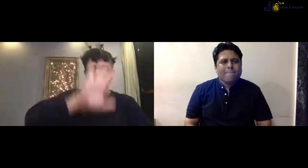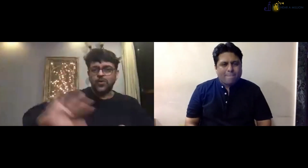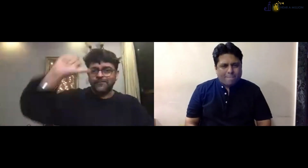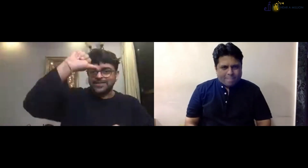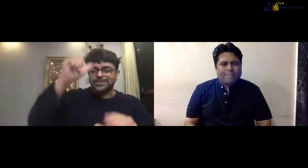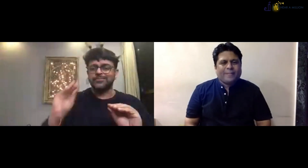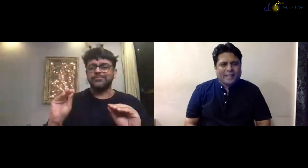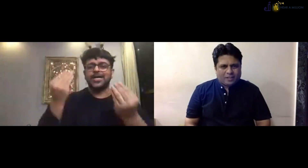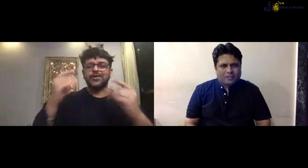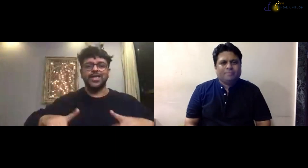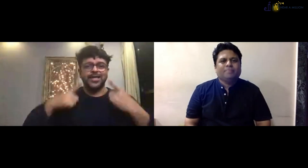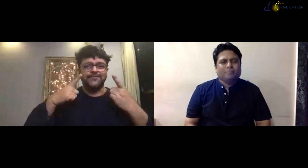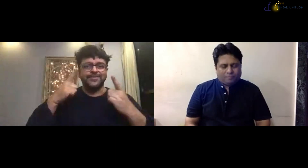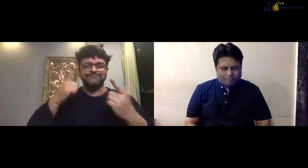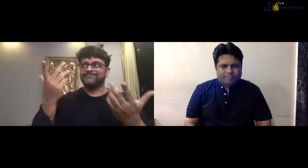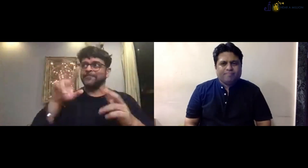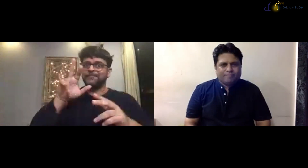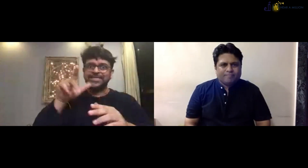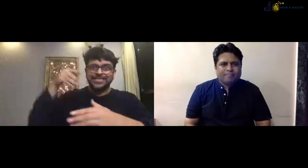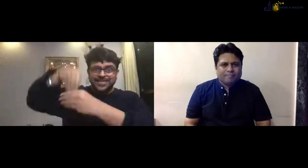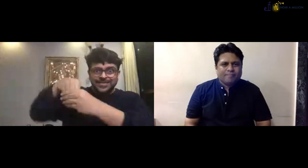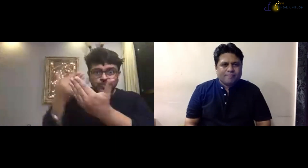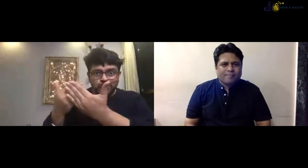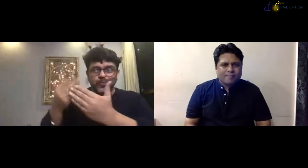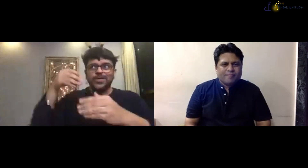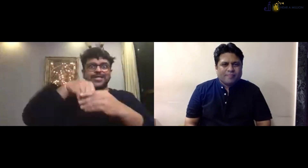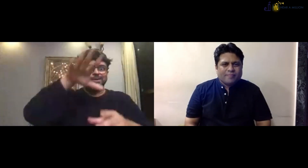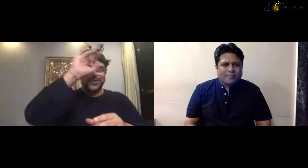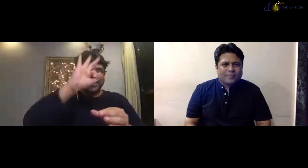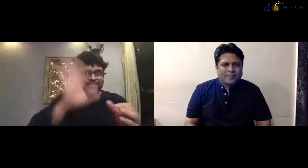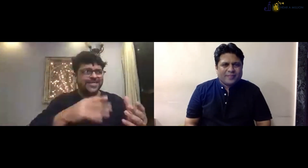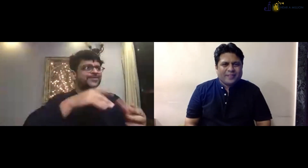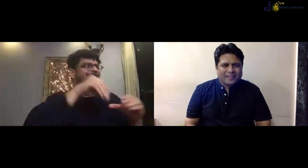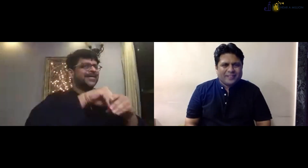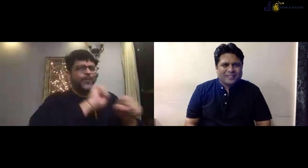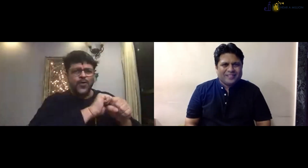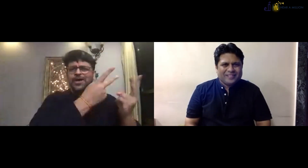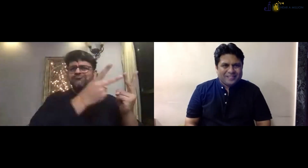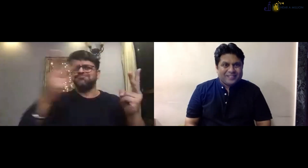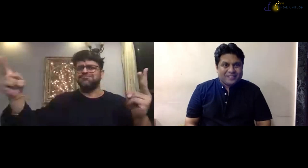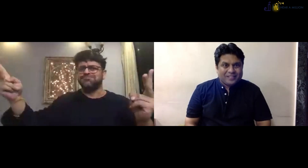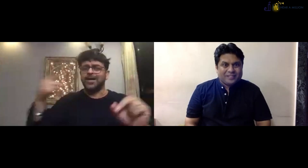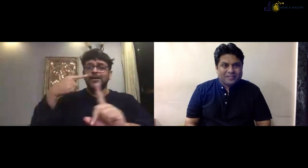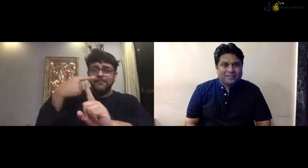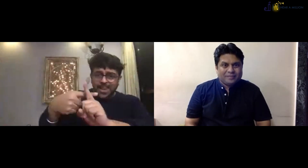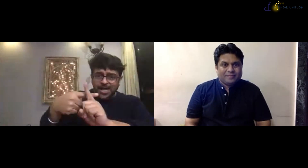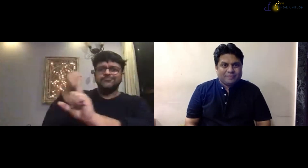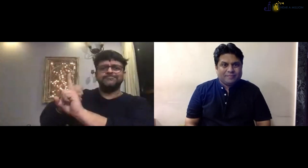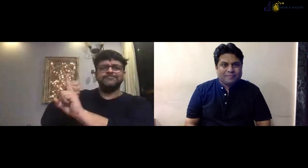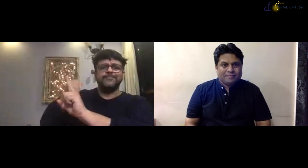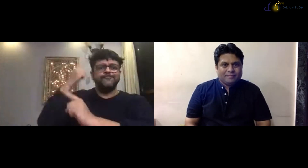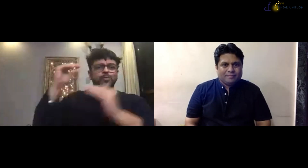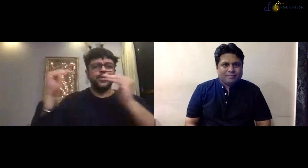impact deaf people all over the country for a better life. That means be it in schools, early intervention,